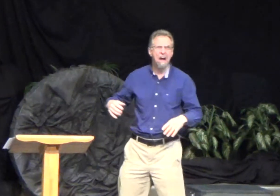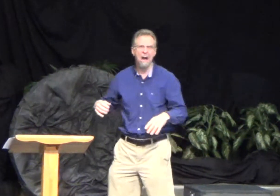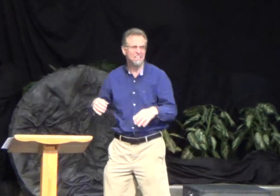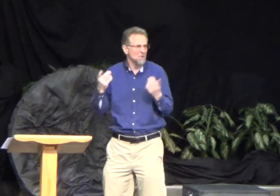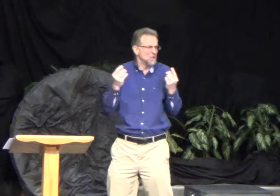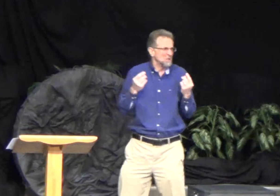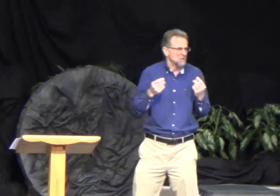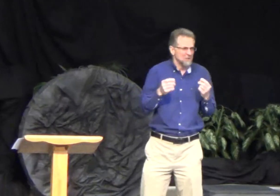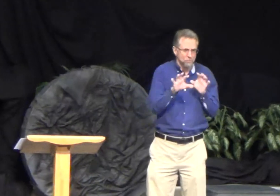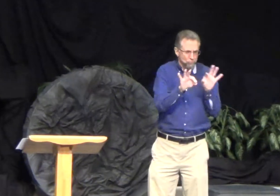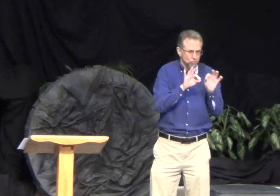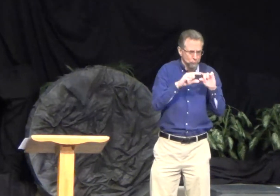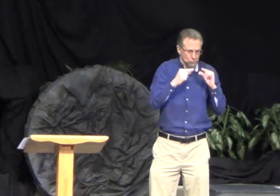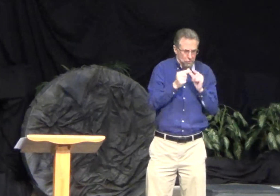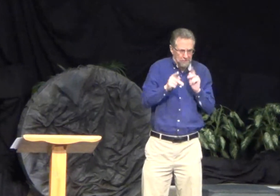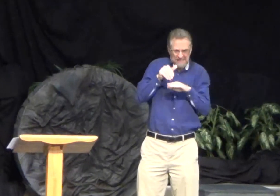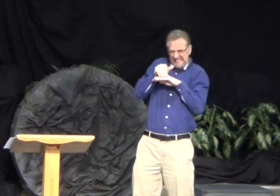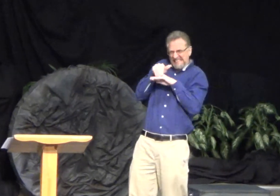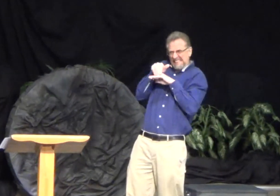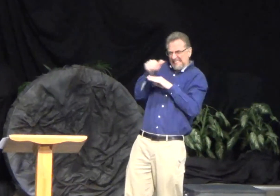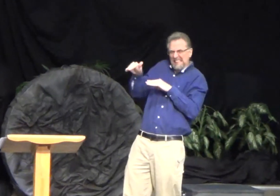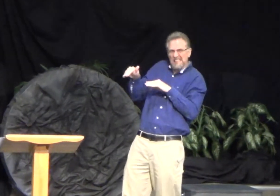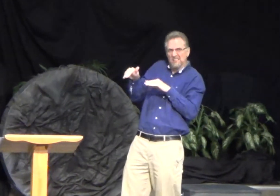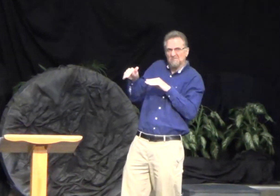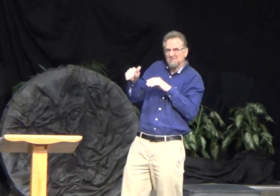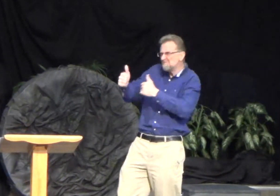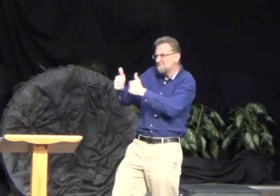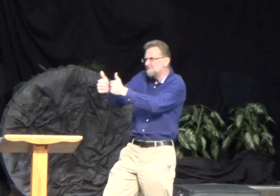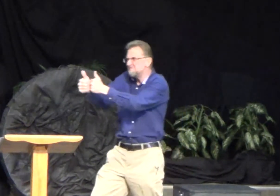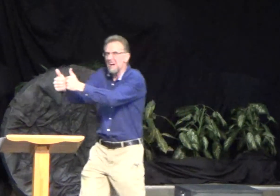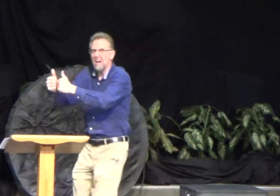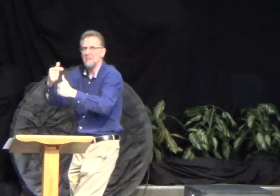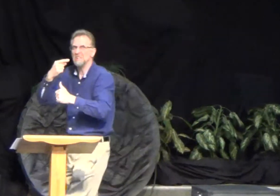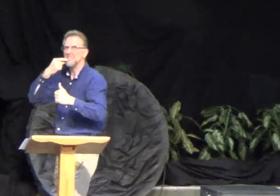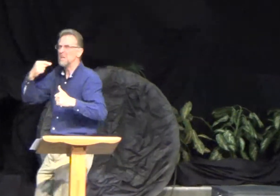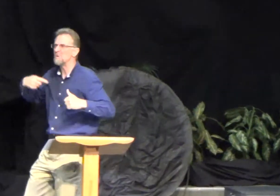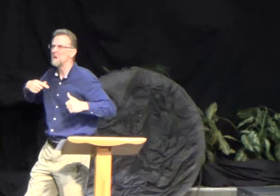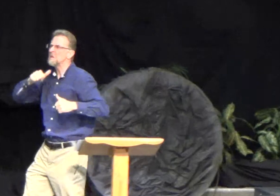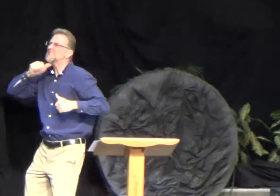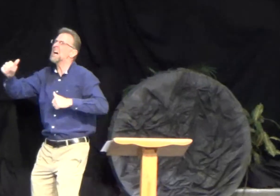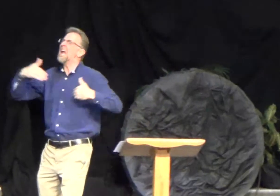man. What did they do? Well, they chose a group of people who sinned and followed after him and said,